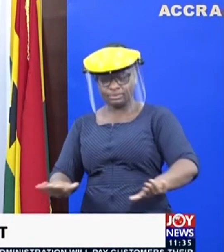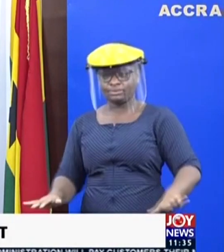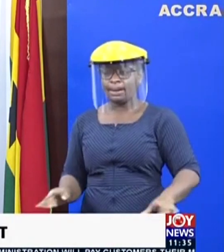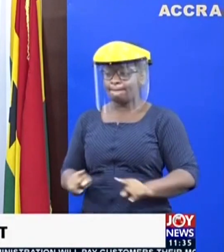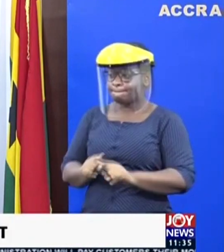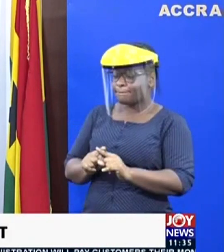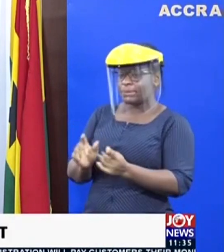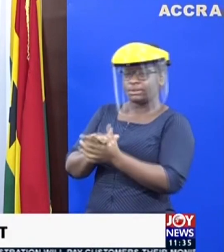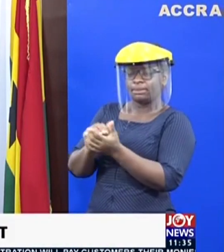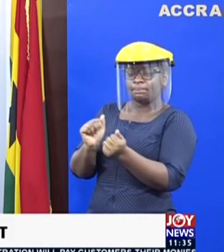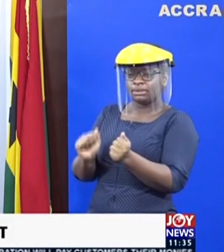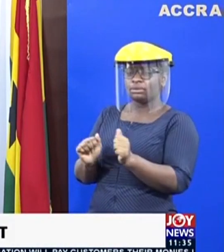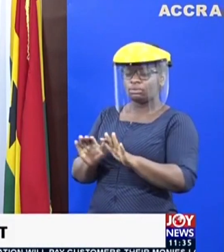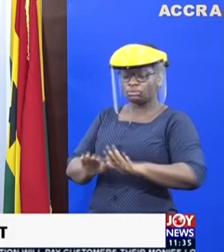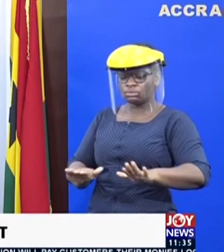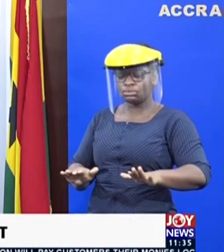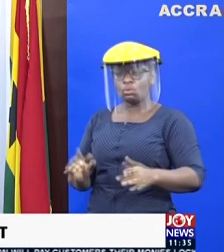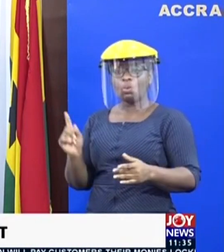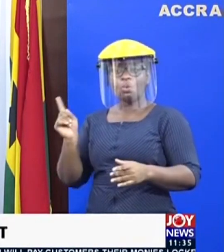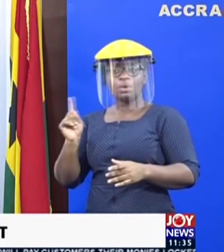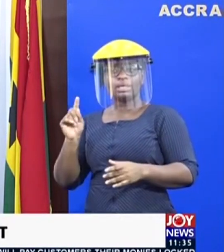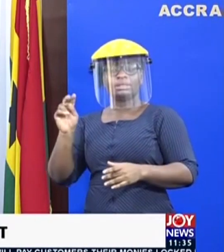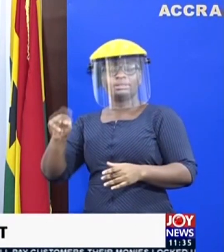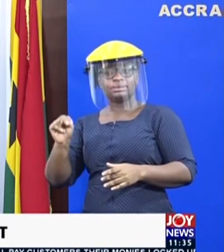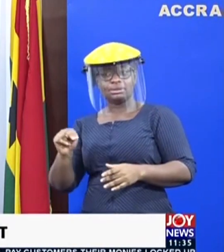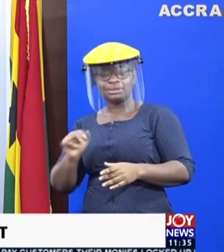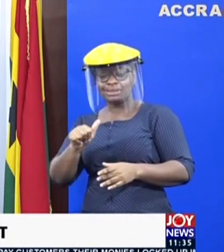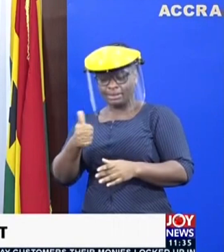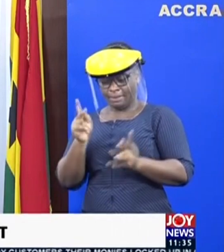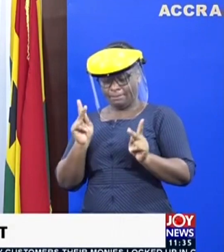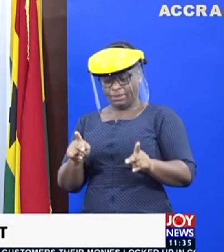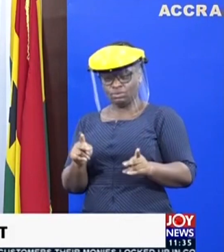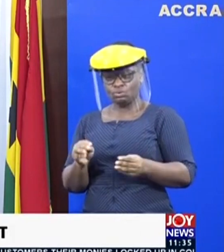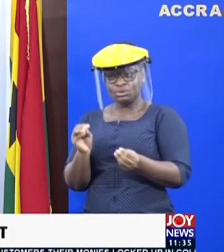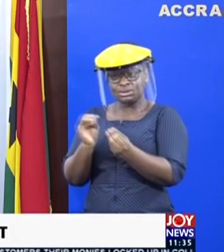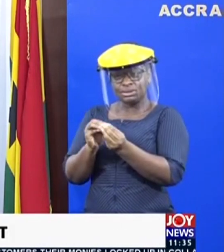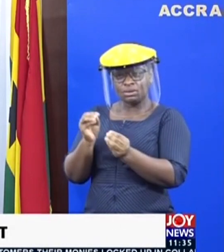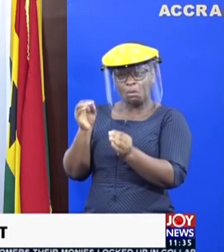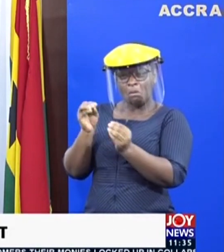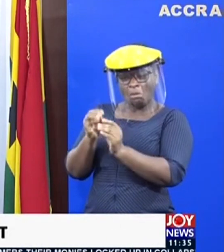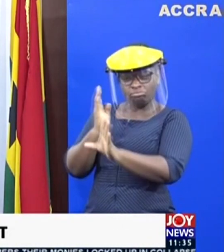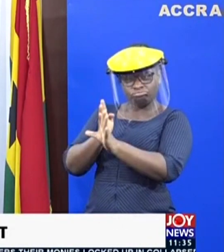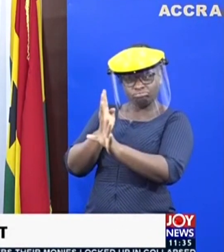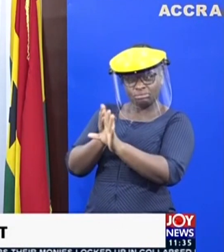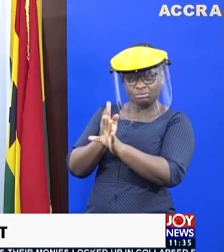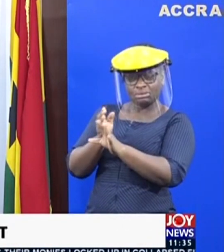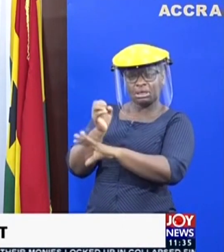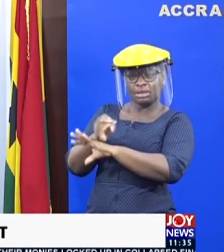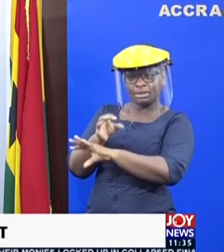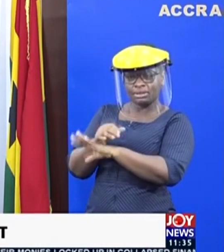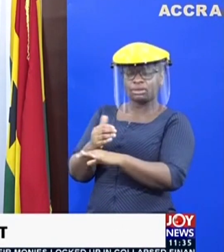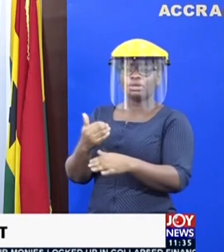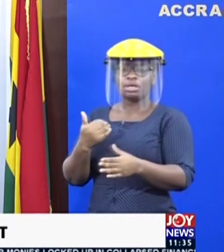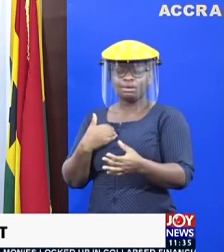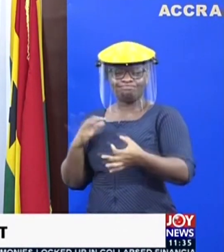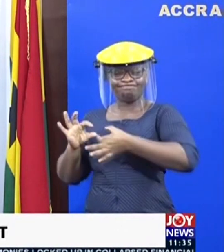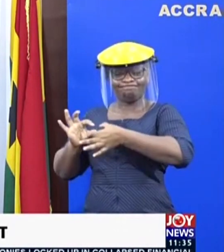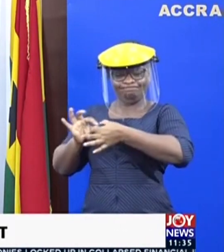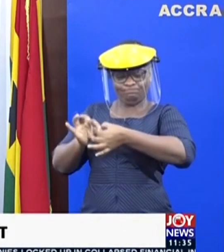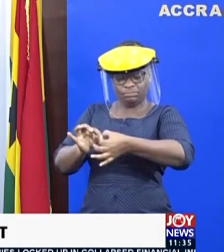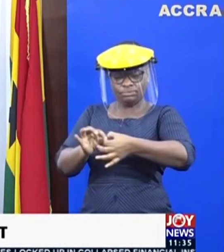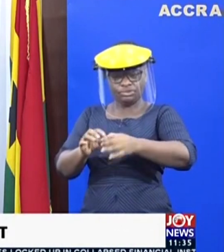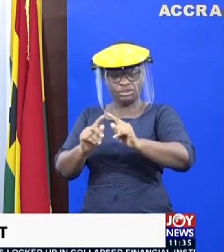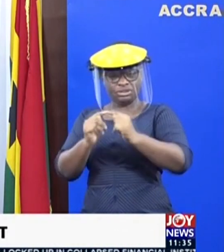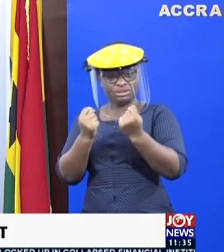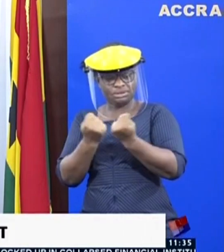I believe that in the school where there's a need for anybody who needs further psychological counseling, we have good collaboration. We have a team